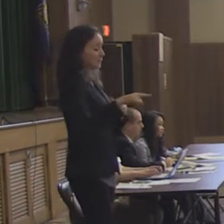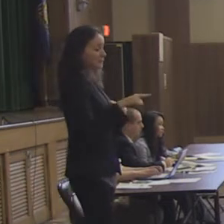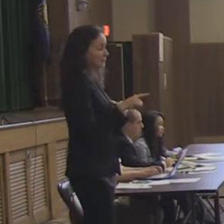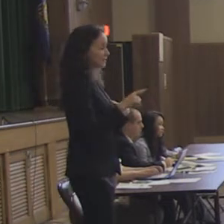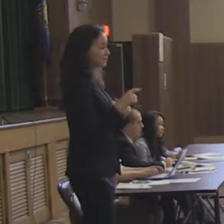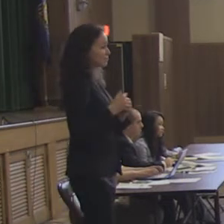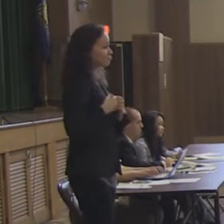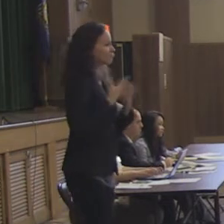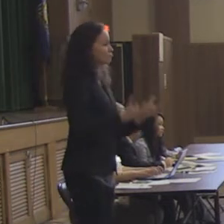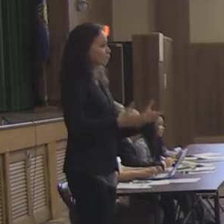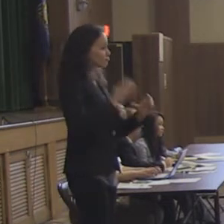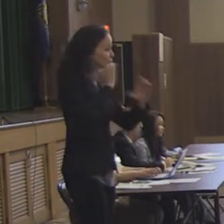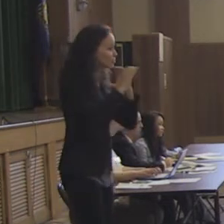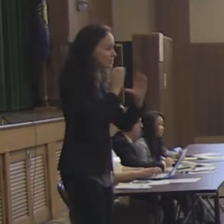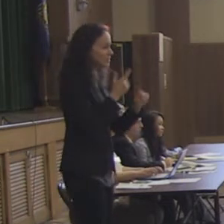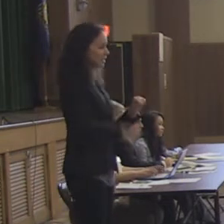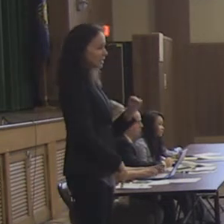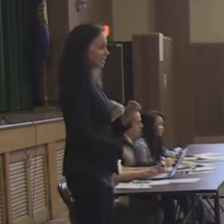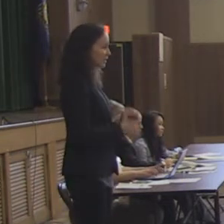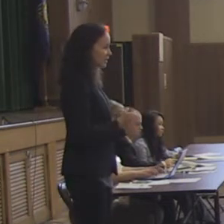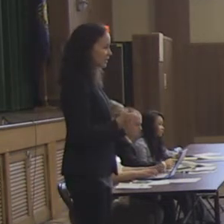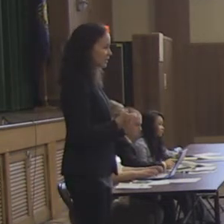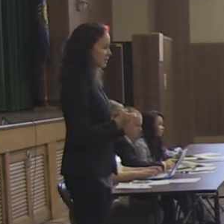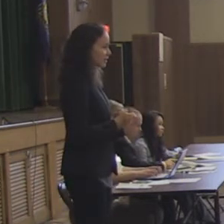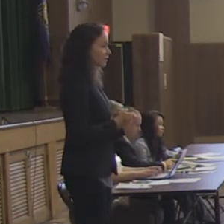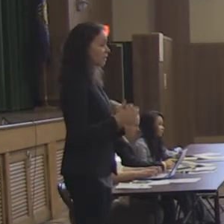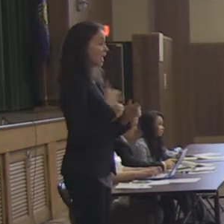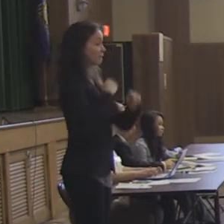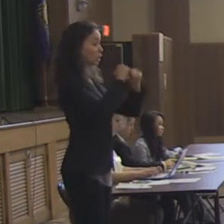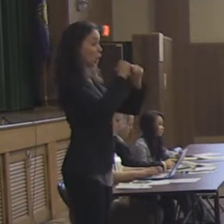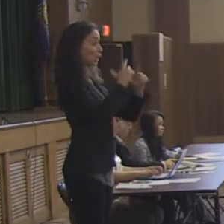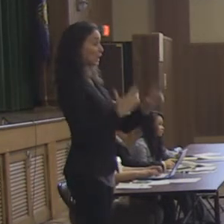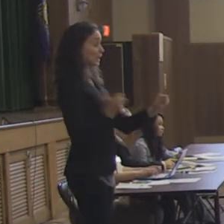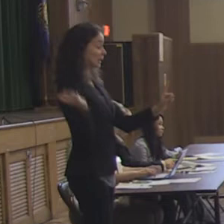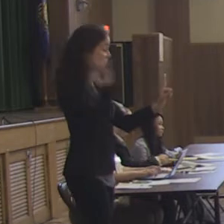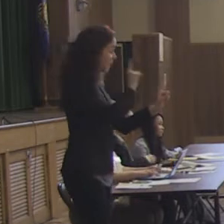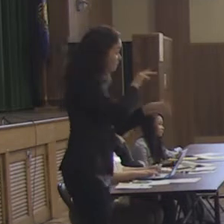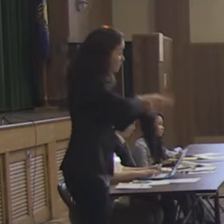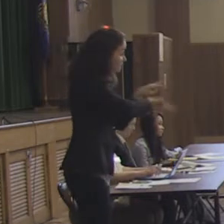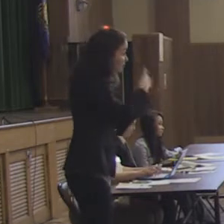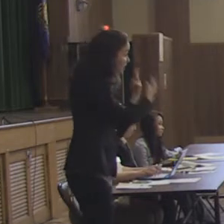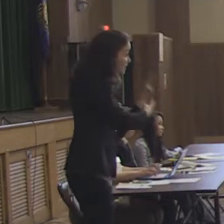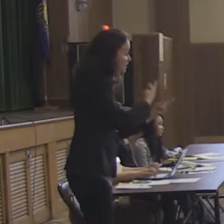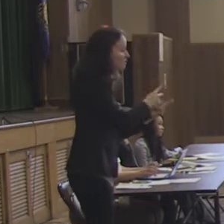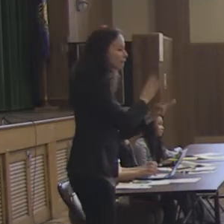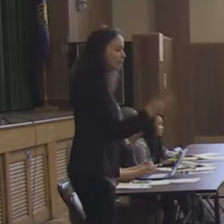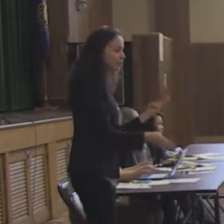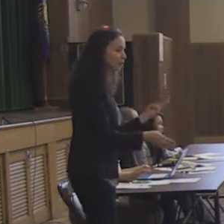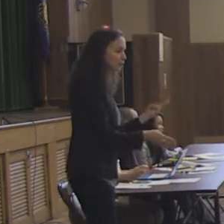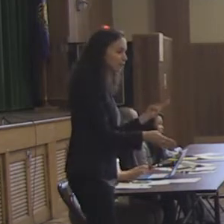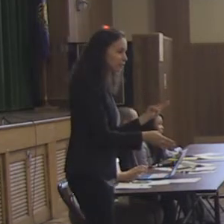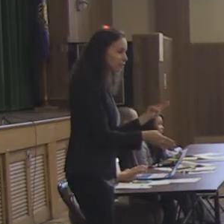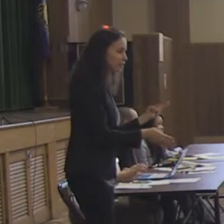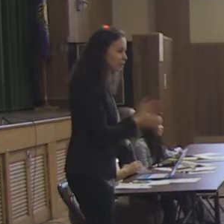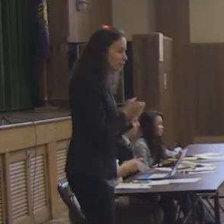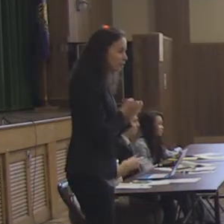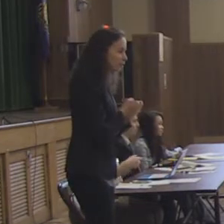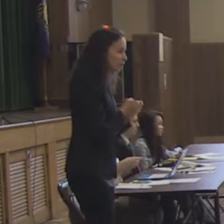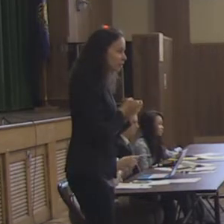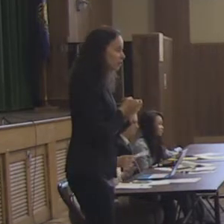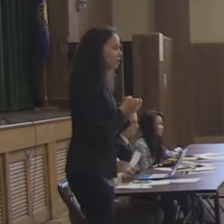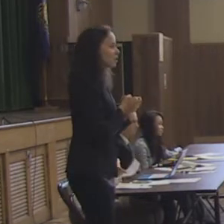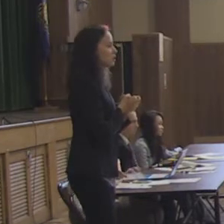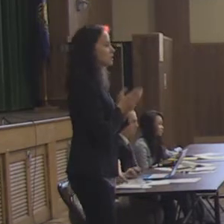A lot of these have corporate guardians who never came to see these clients. I heard through